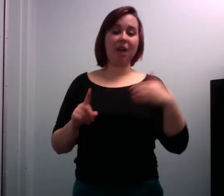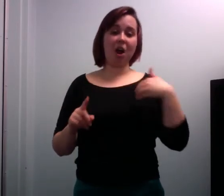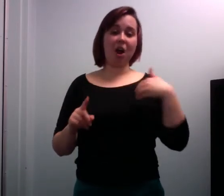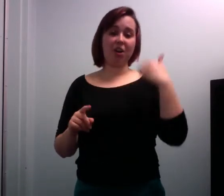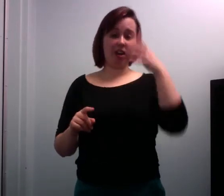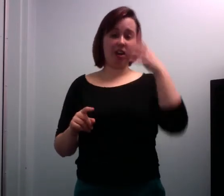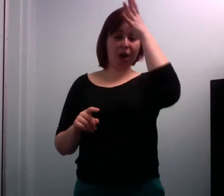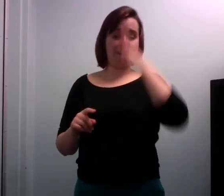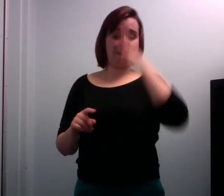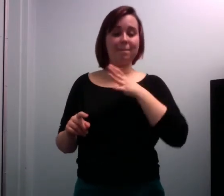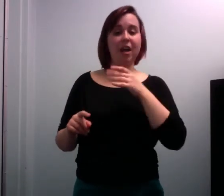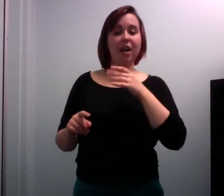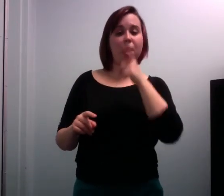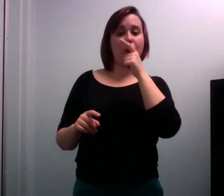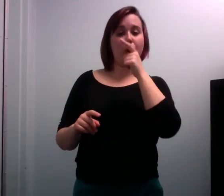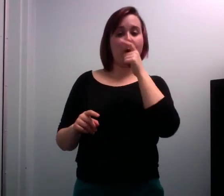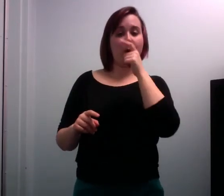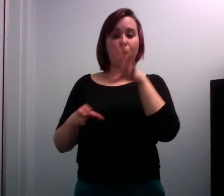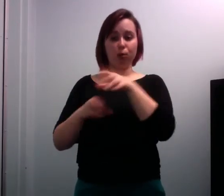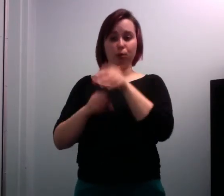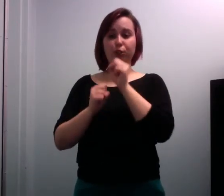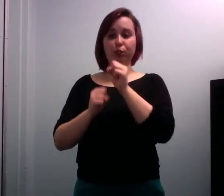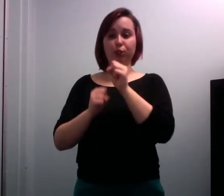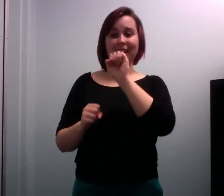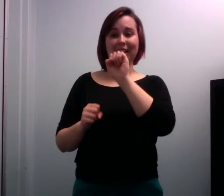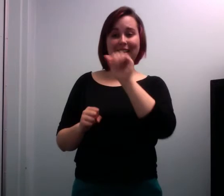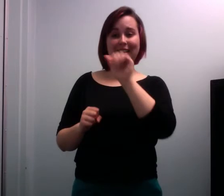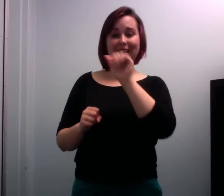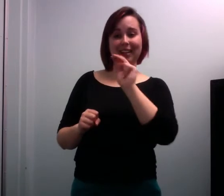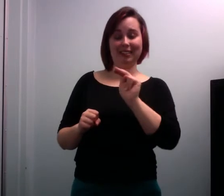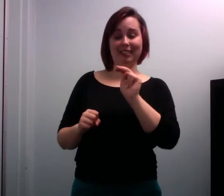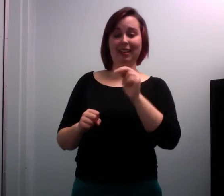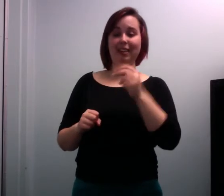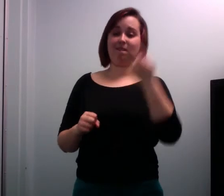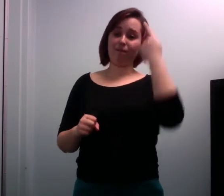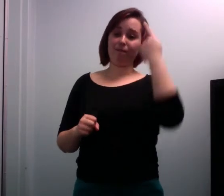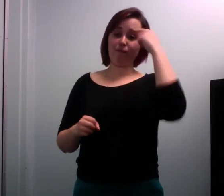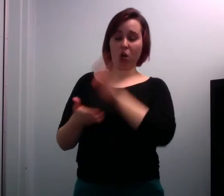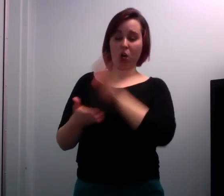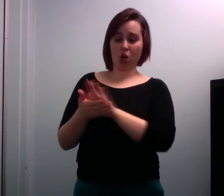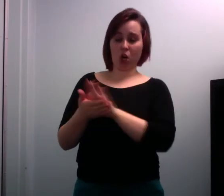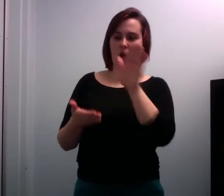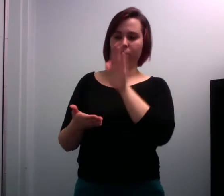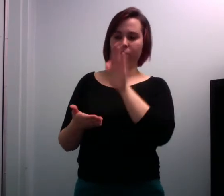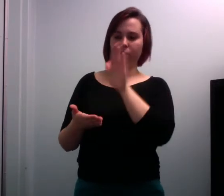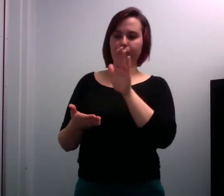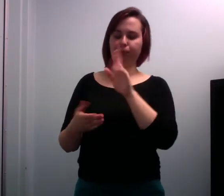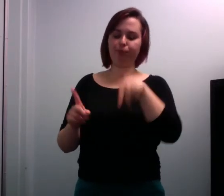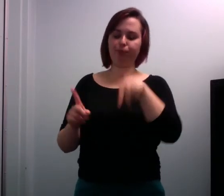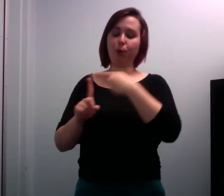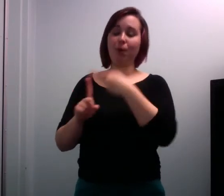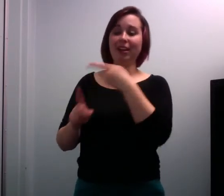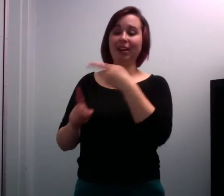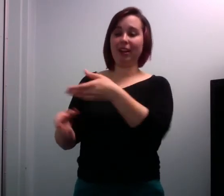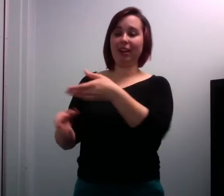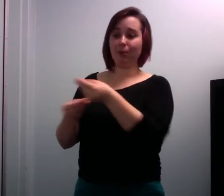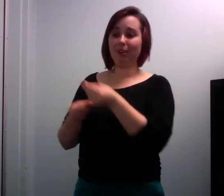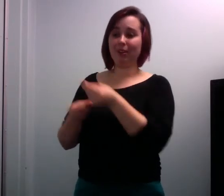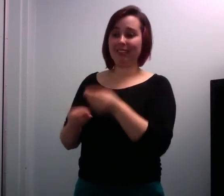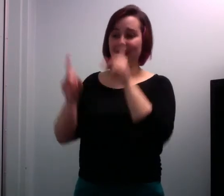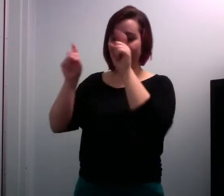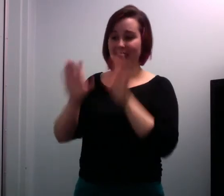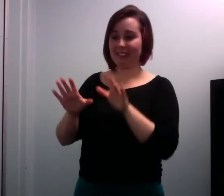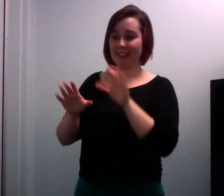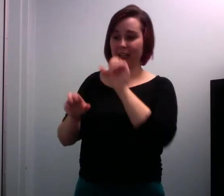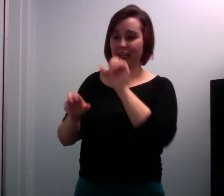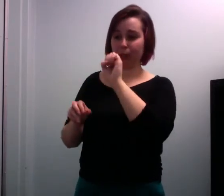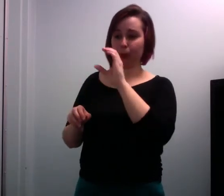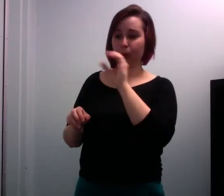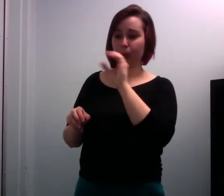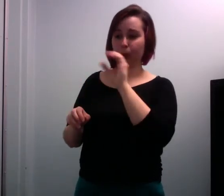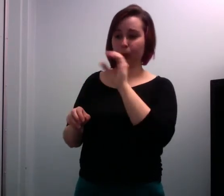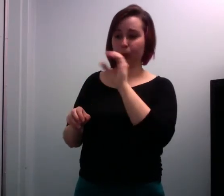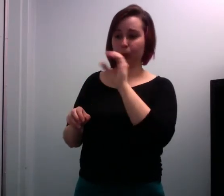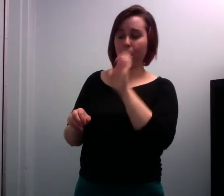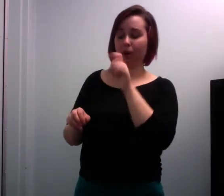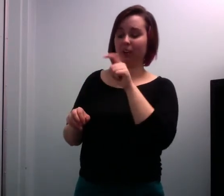procedures. When he received his test scores back, he saw the number 98 on the paper. Well, he was quite